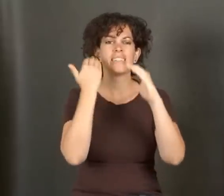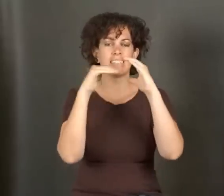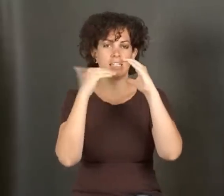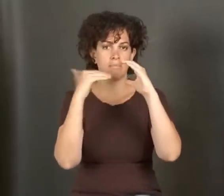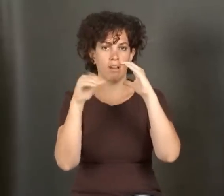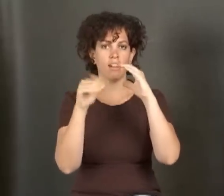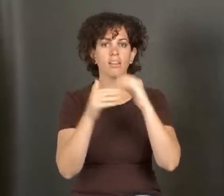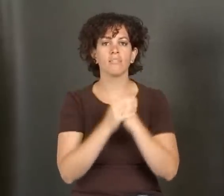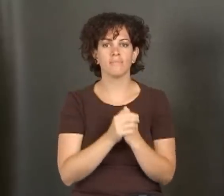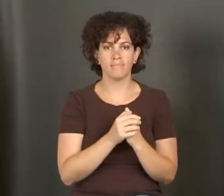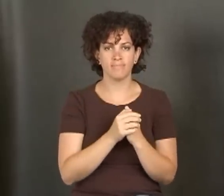Email.